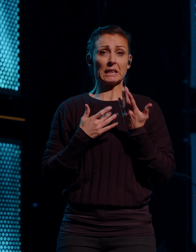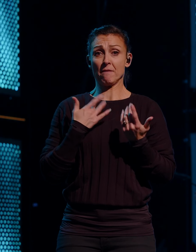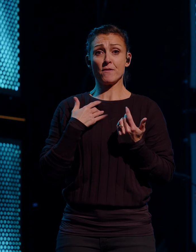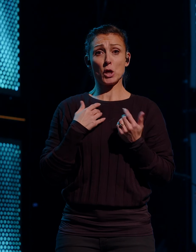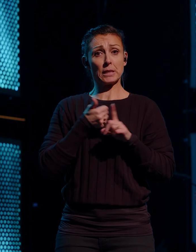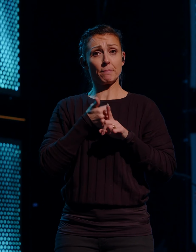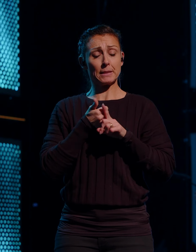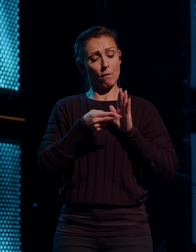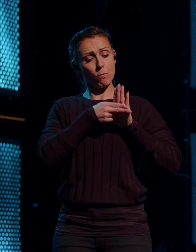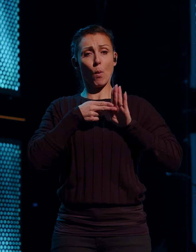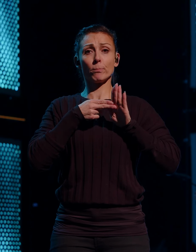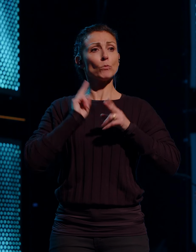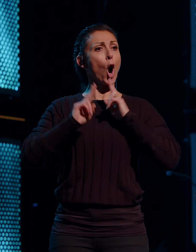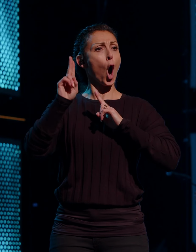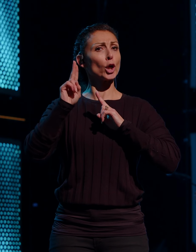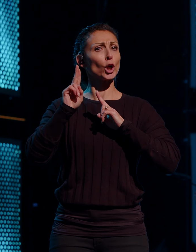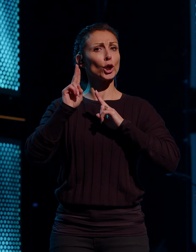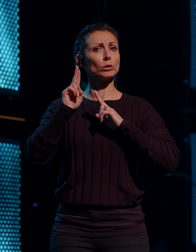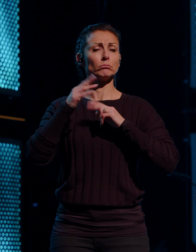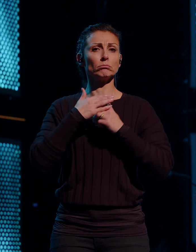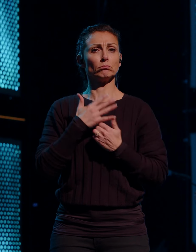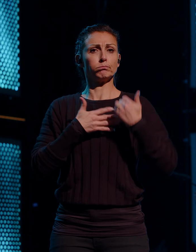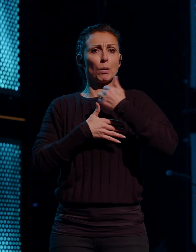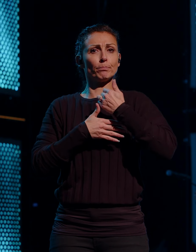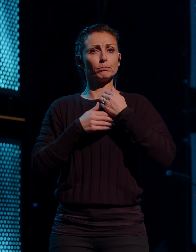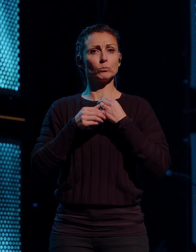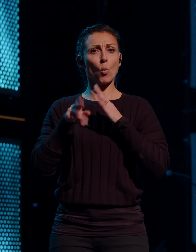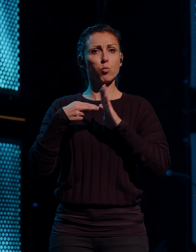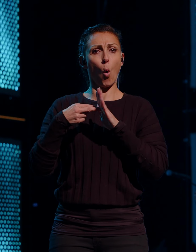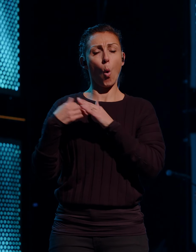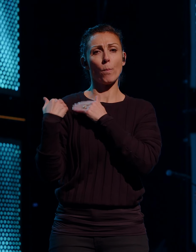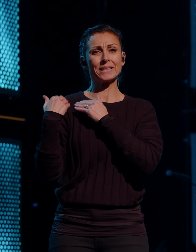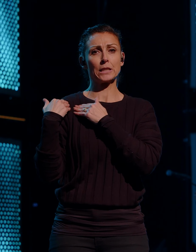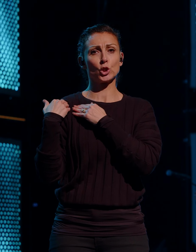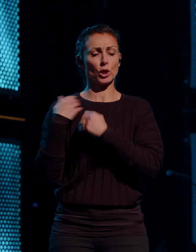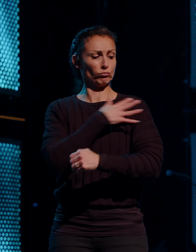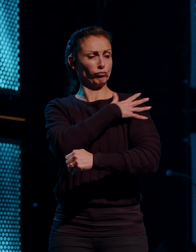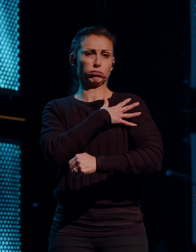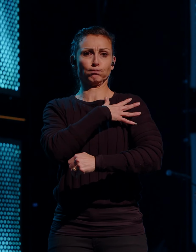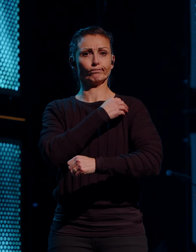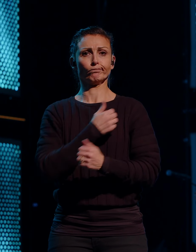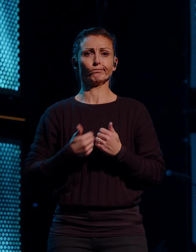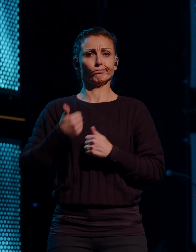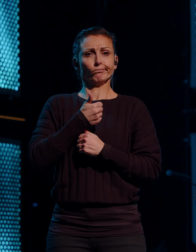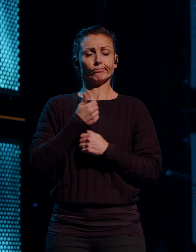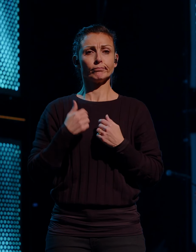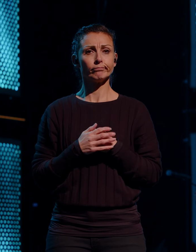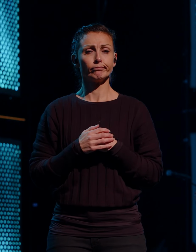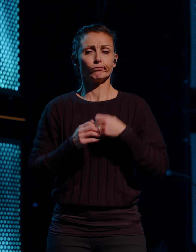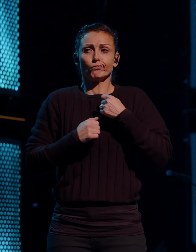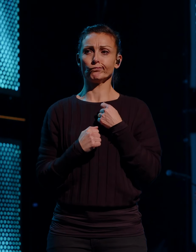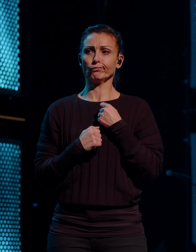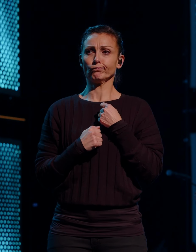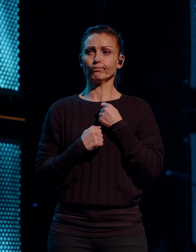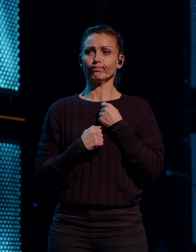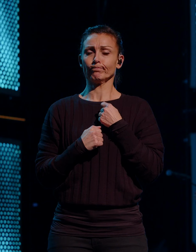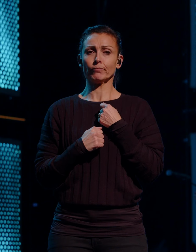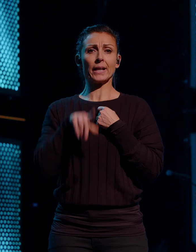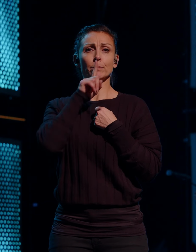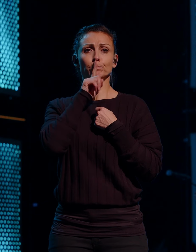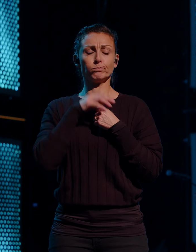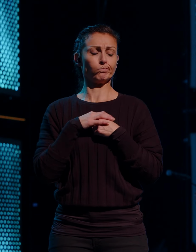these guys could have ran and gotten out of there and saved their life, and yet they stayed so that really, in them staying, they saved